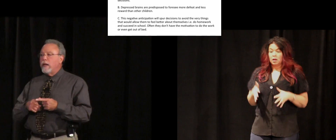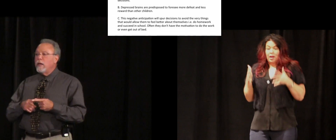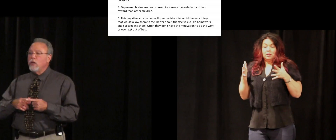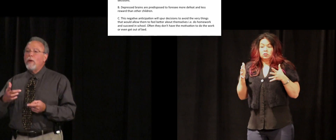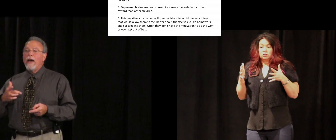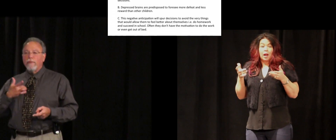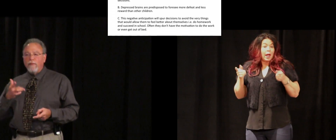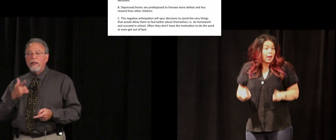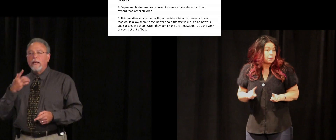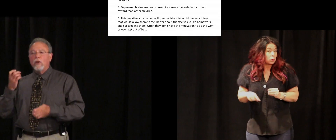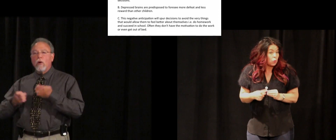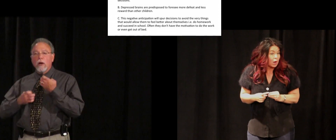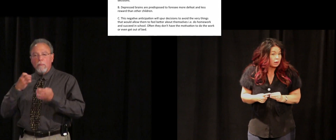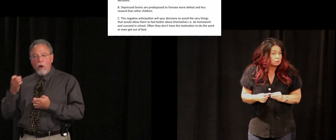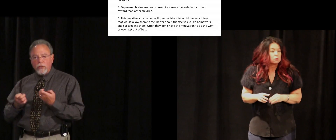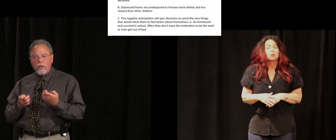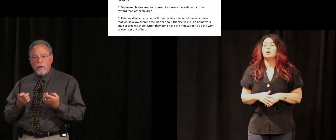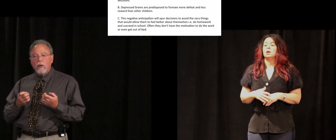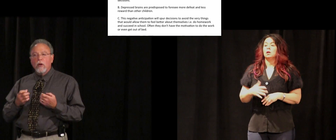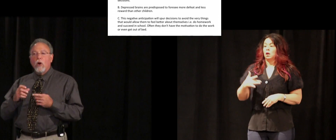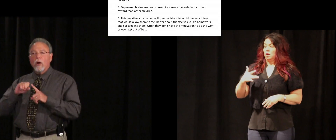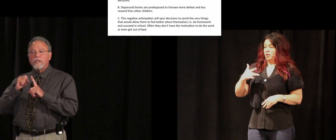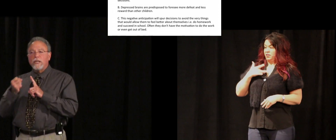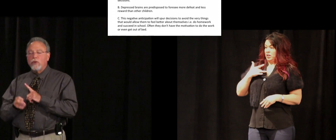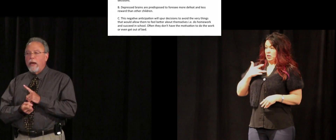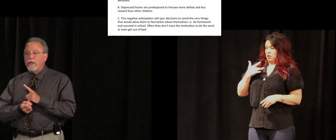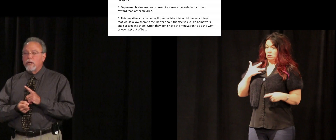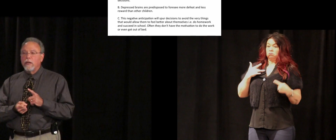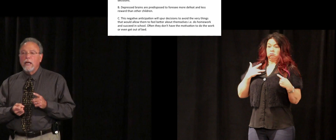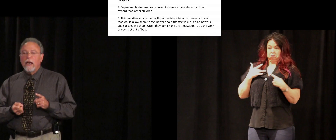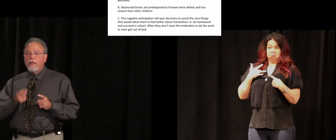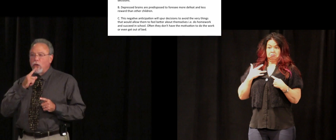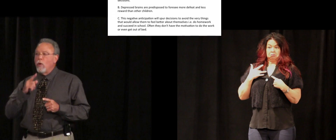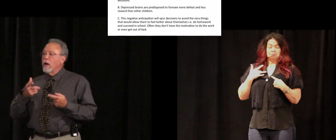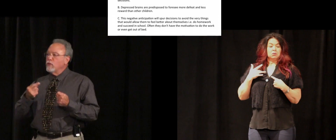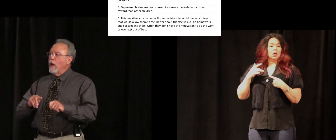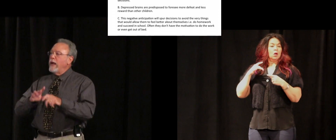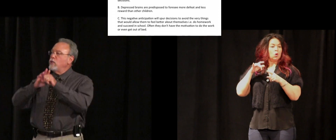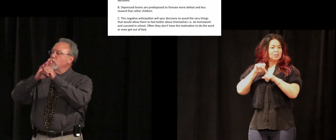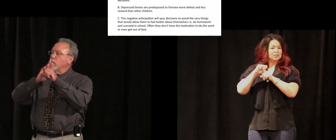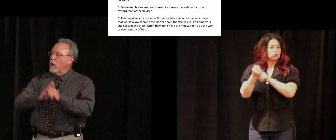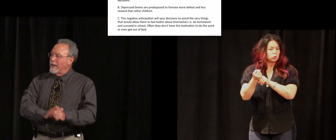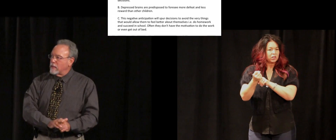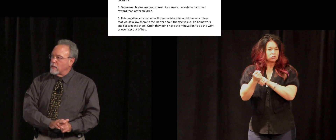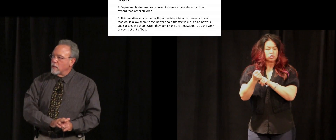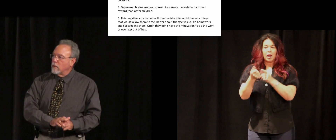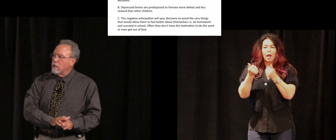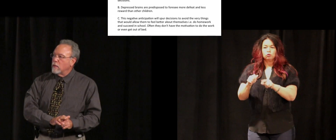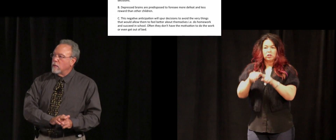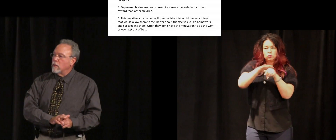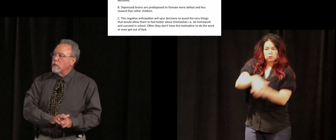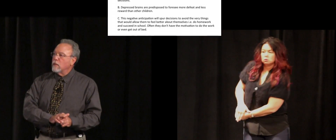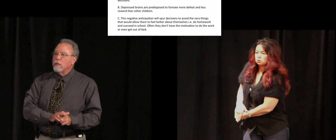think would help them, because it's their view of the world. That's normal behavior, I get